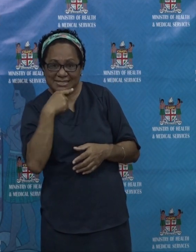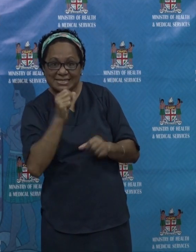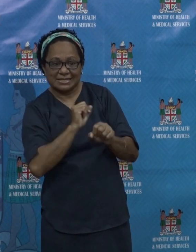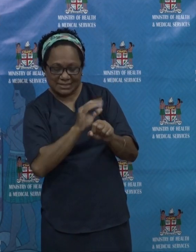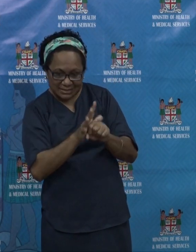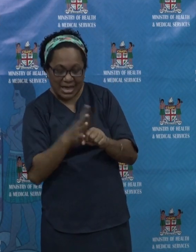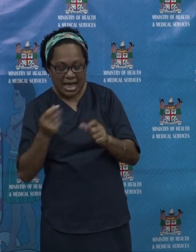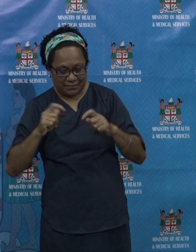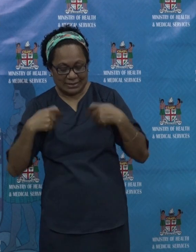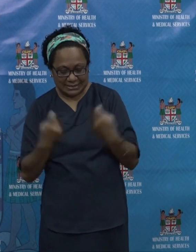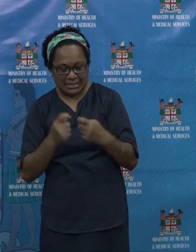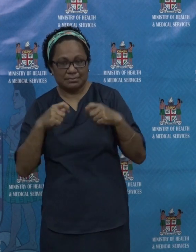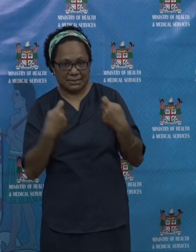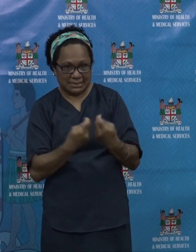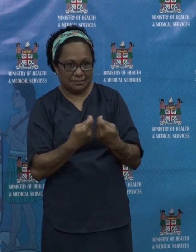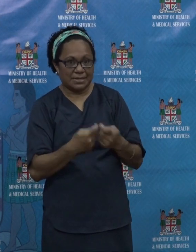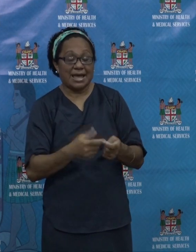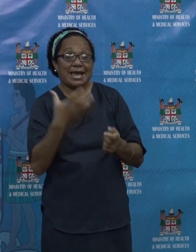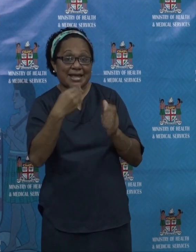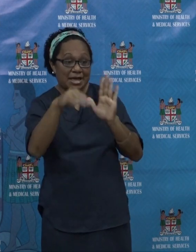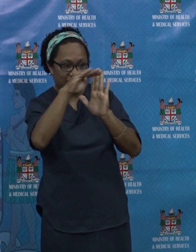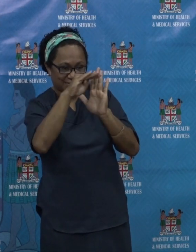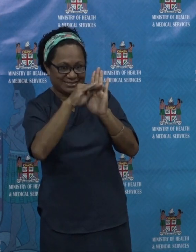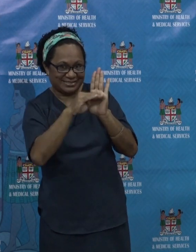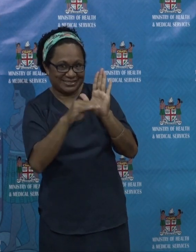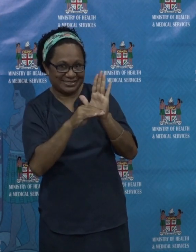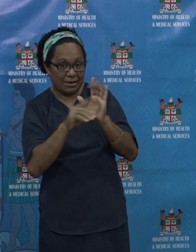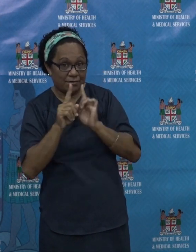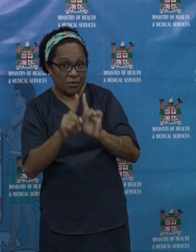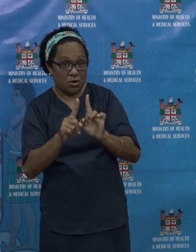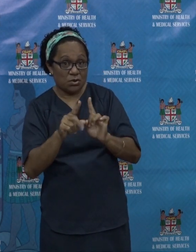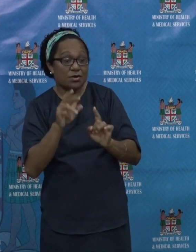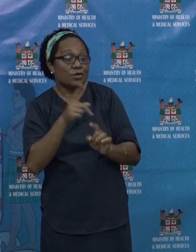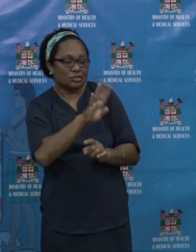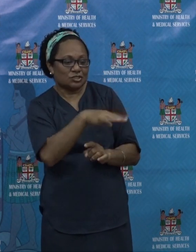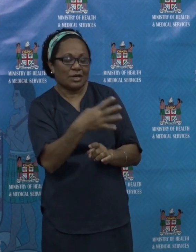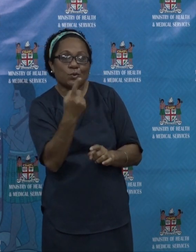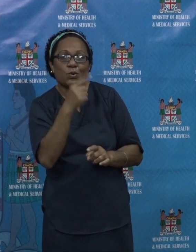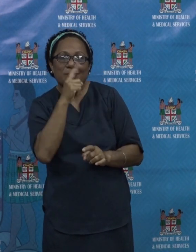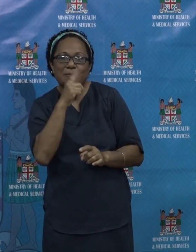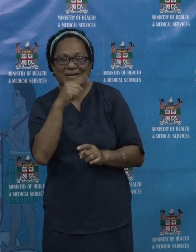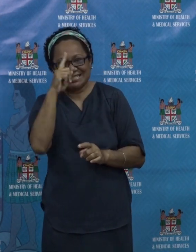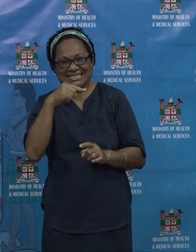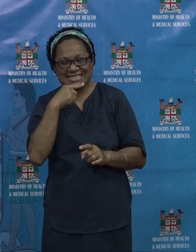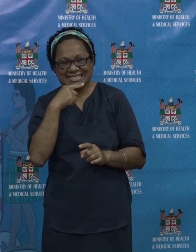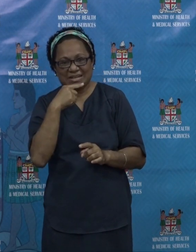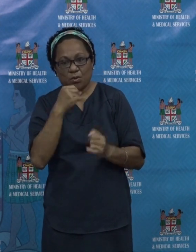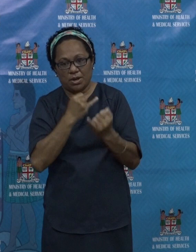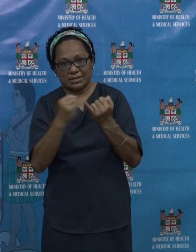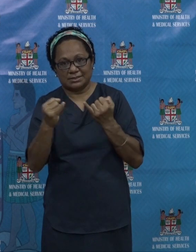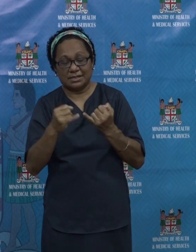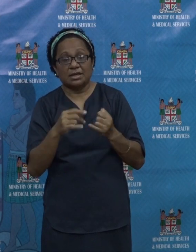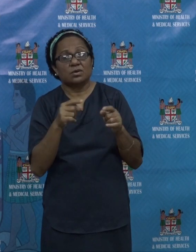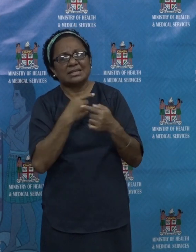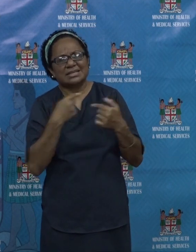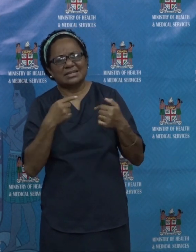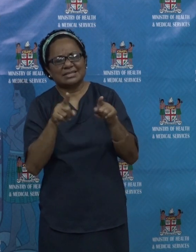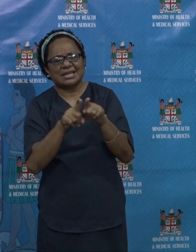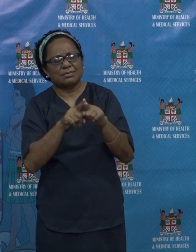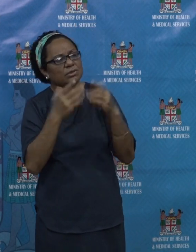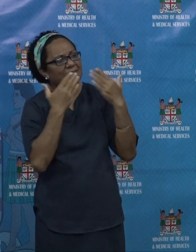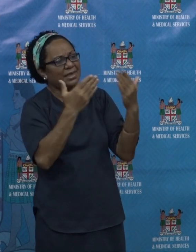on escalated monitoring protocol for high-risk cases. We acknowledge other government ministries